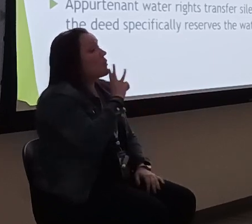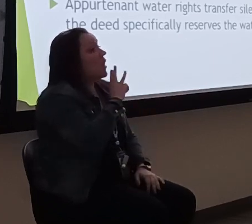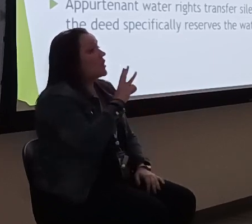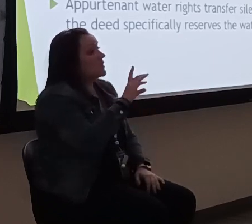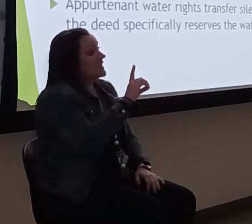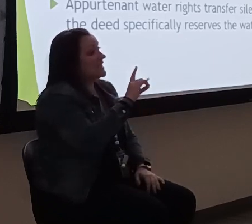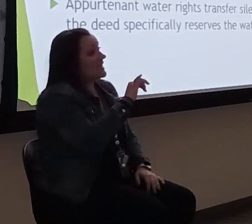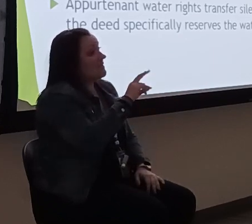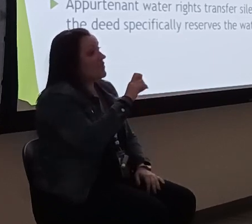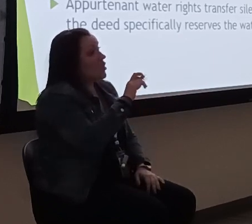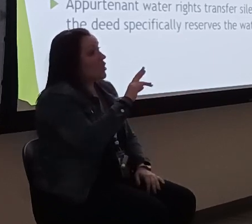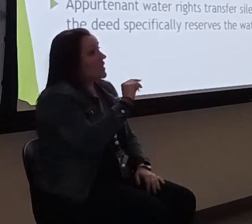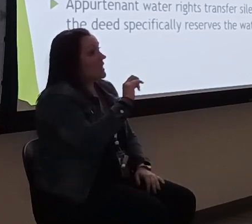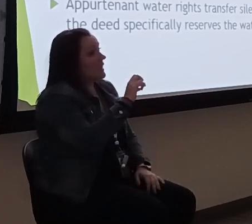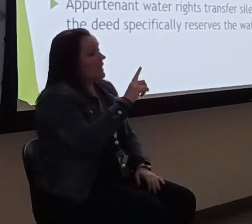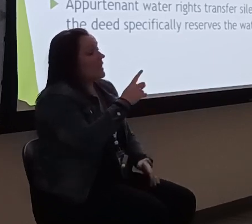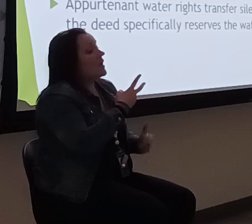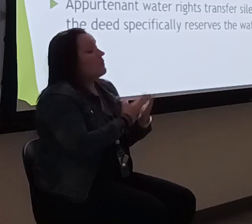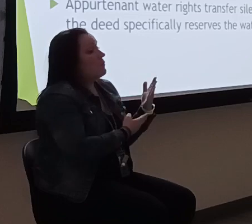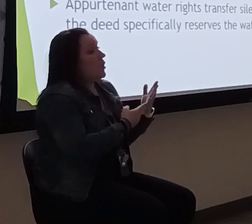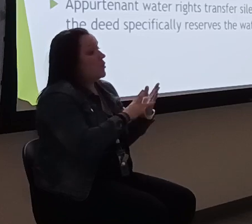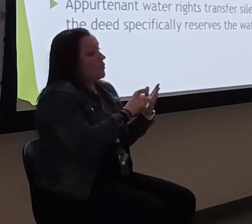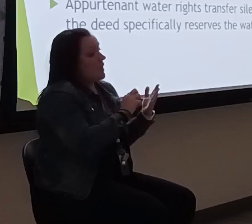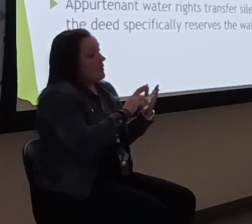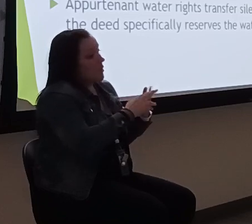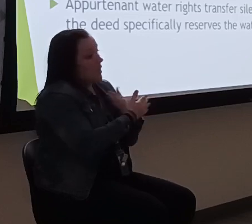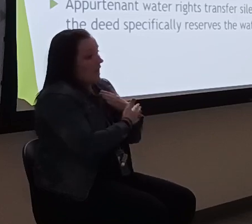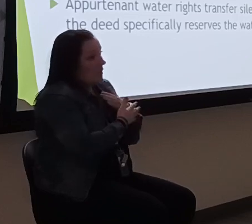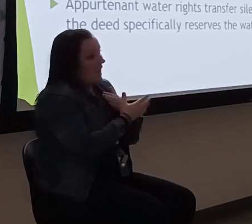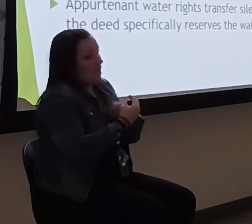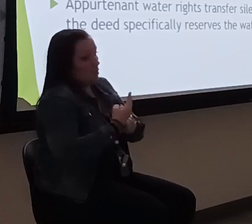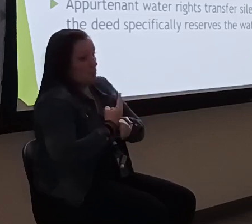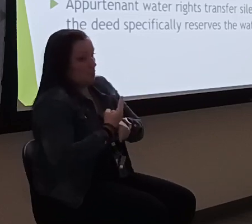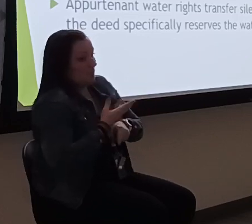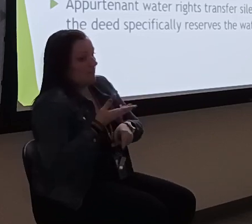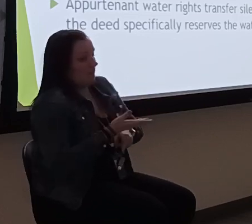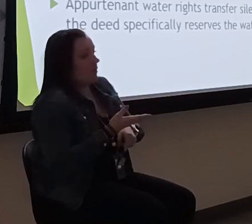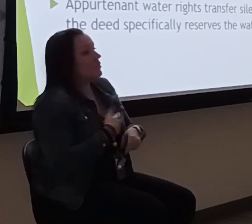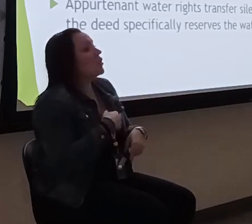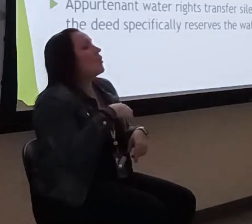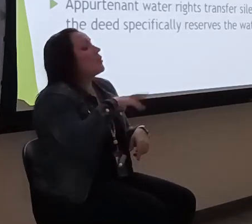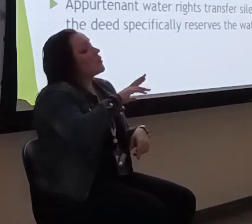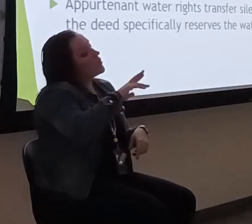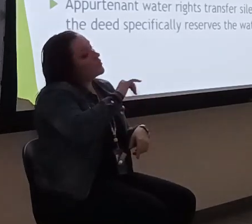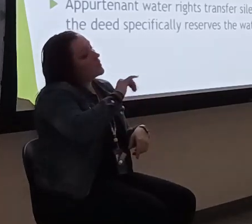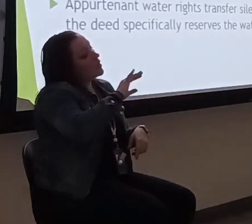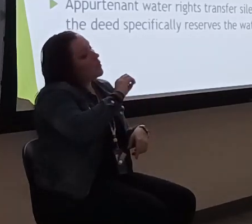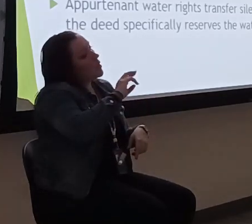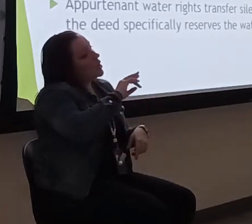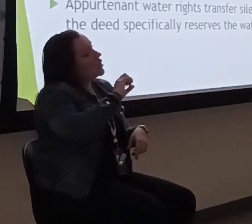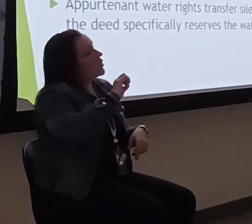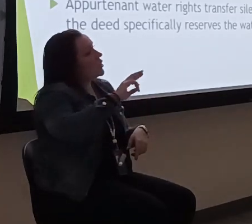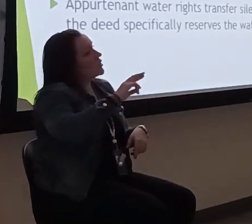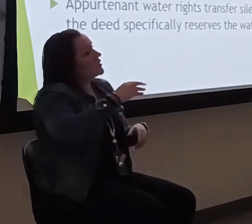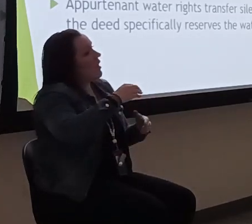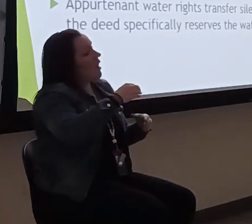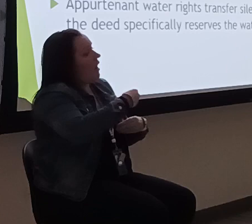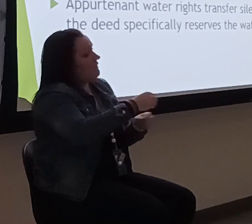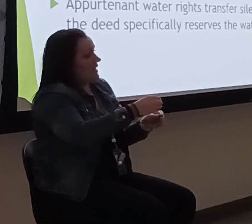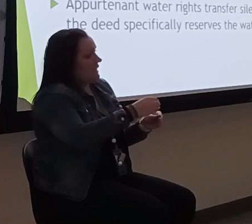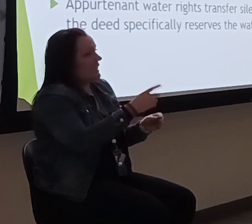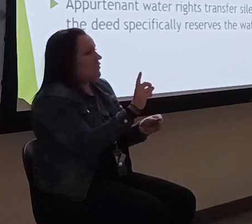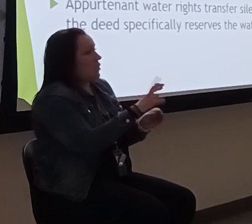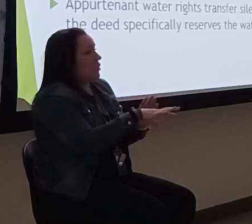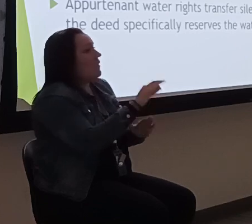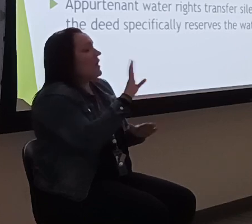both in Weber County and used in Weber County. So the Weber County Recorder's Office is the office where you'll find all of